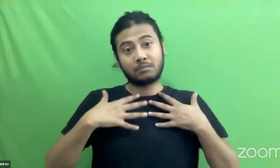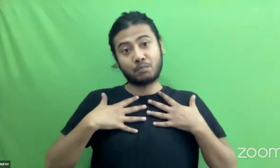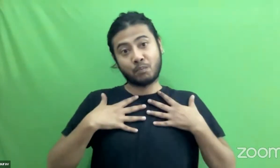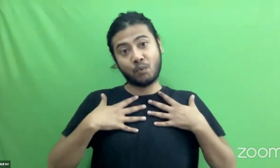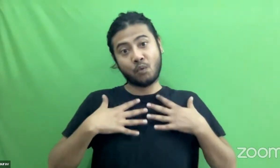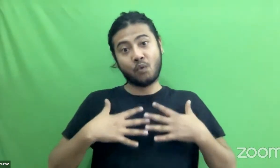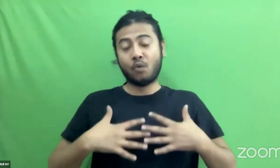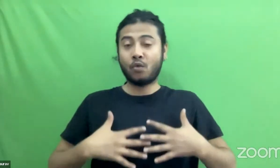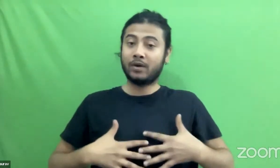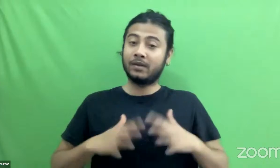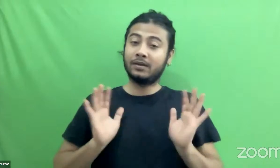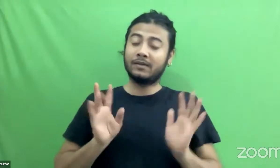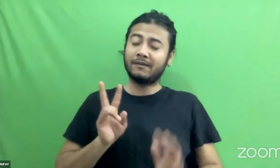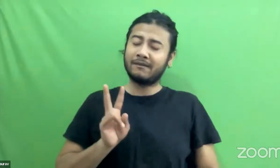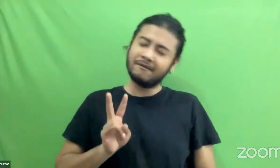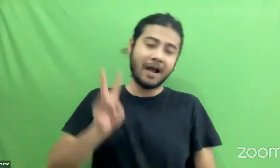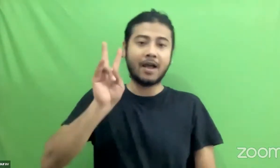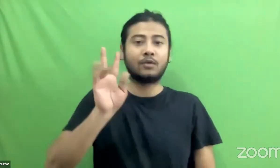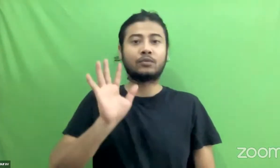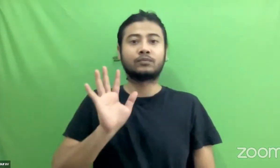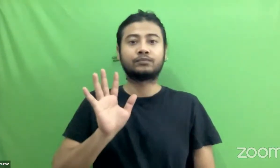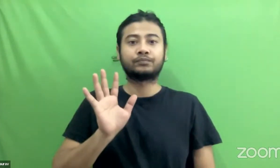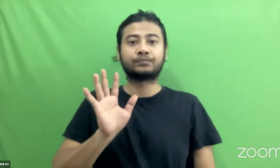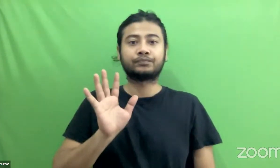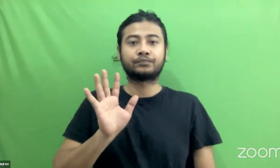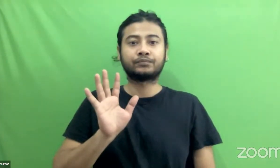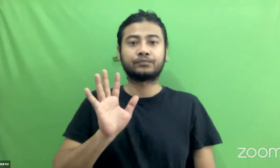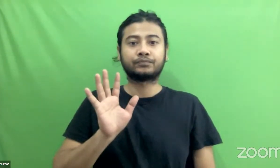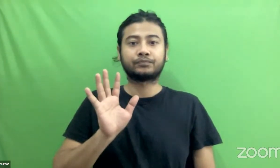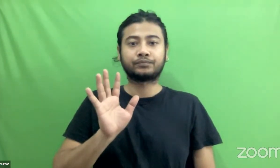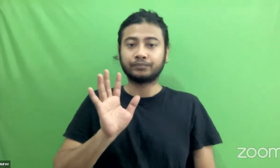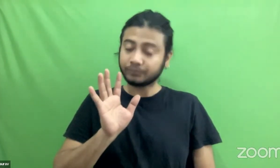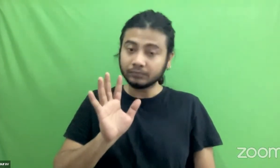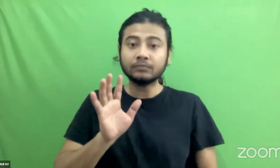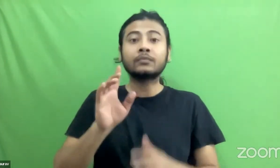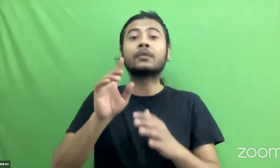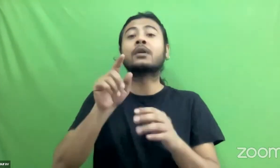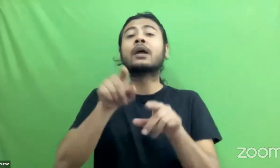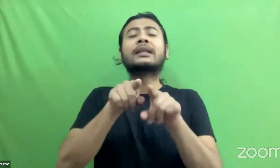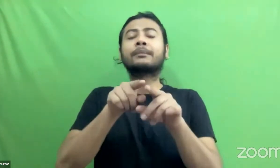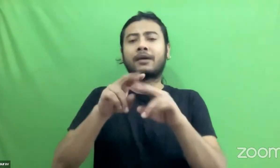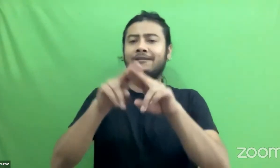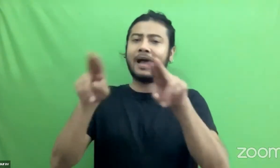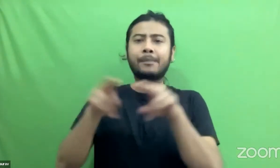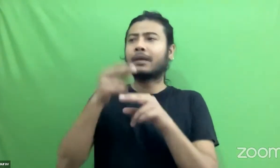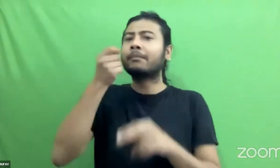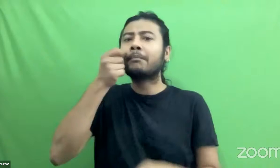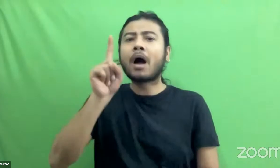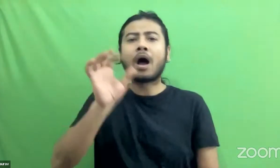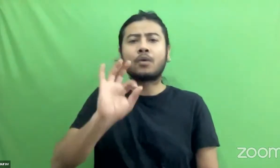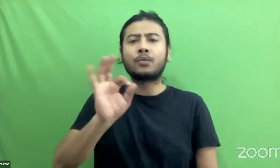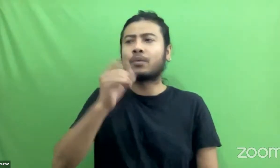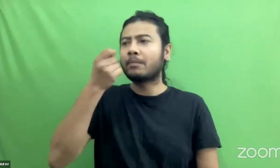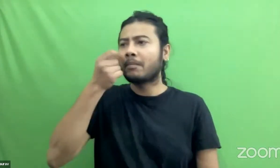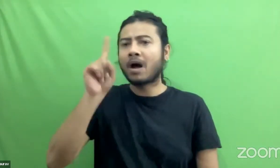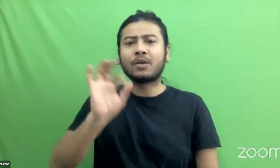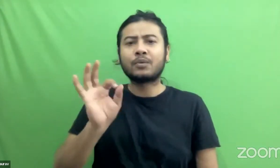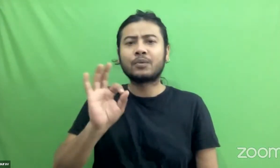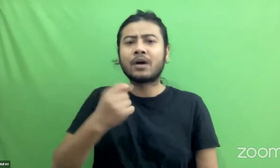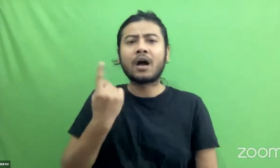Suppose you have no other earning member in your family and you want money. How do you get money? How do you maintain your body? You have to go out and work,